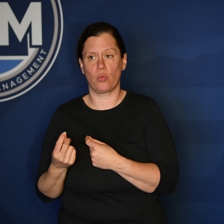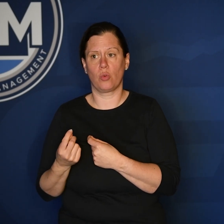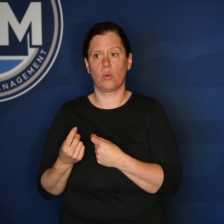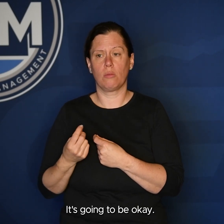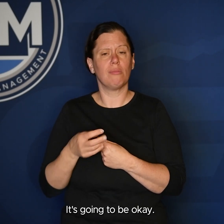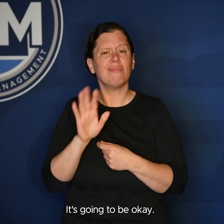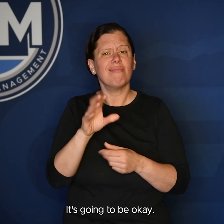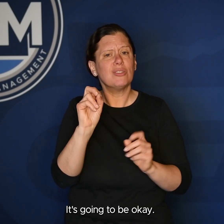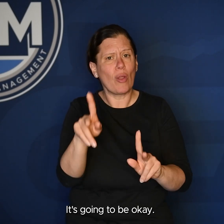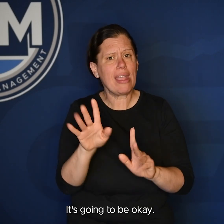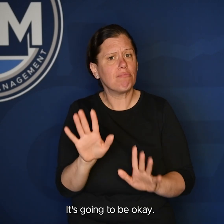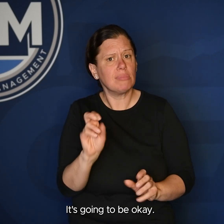It's going to be okay.